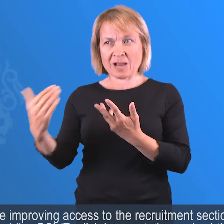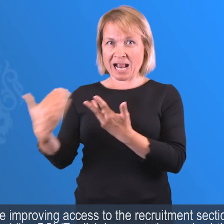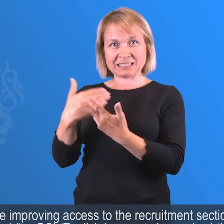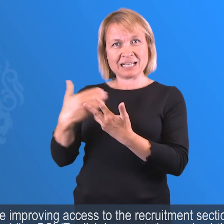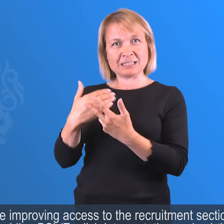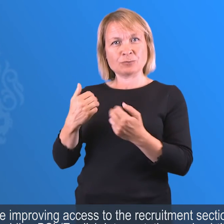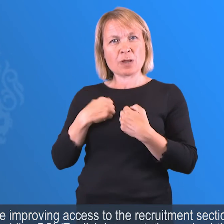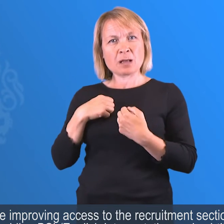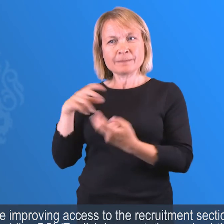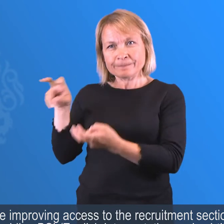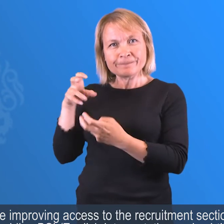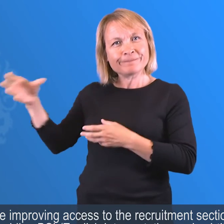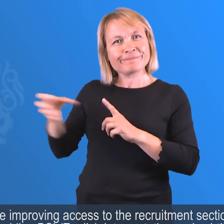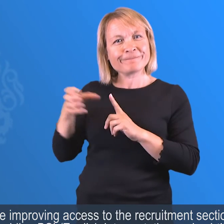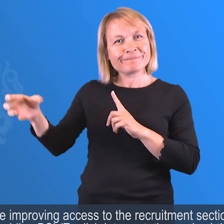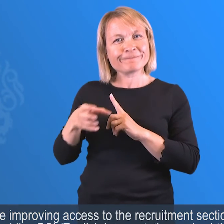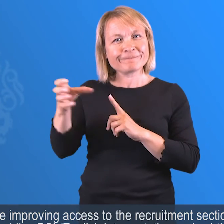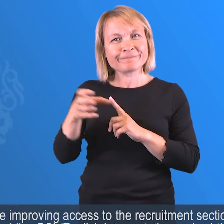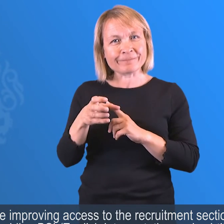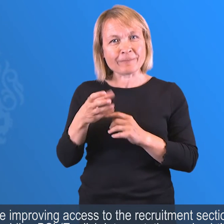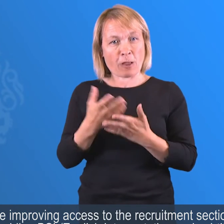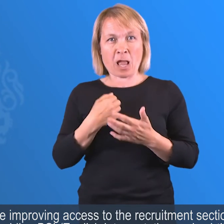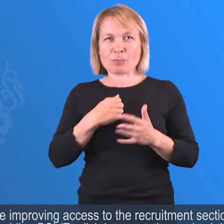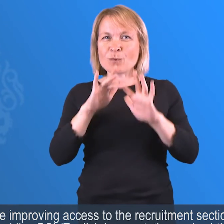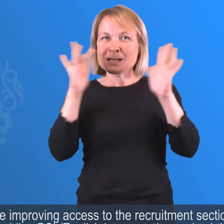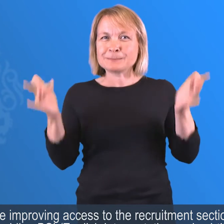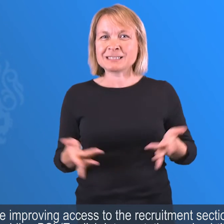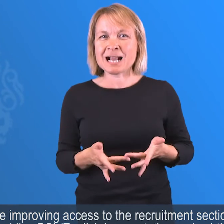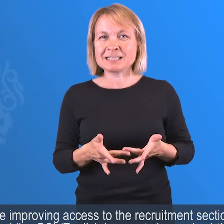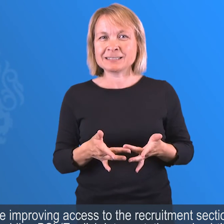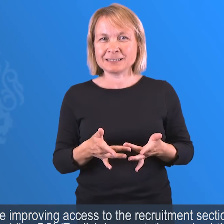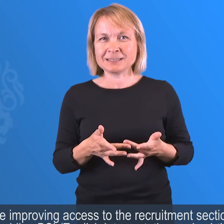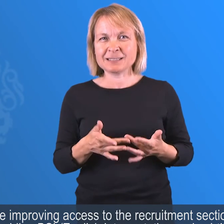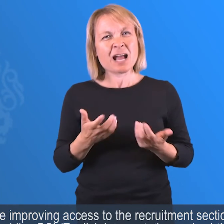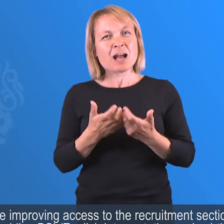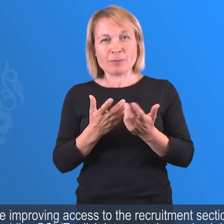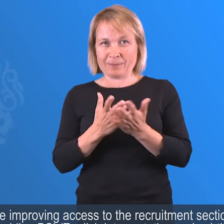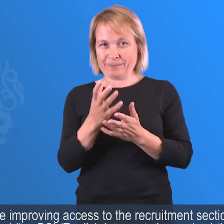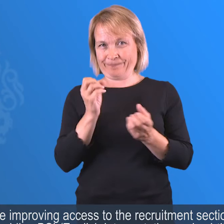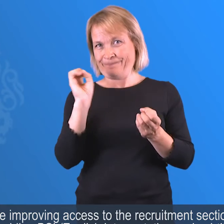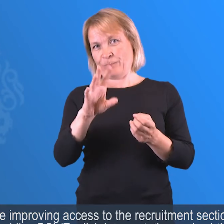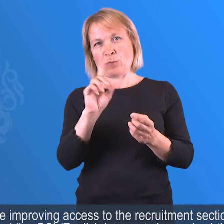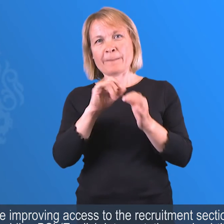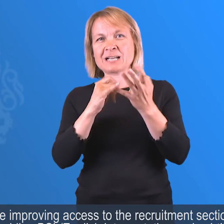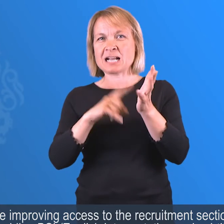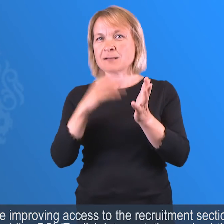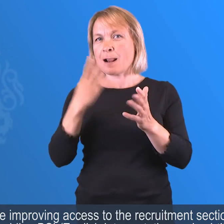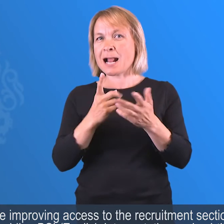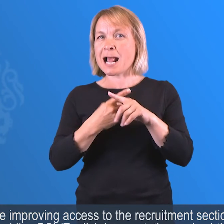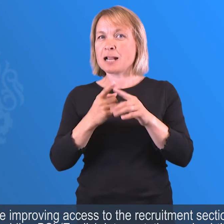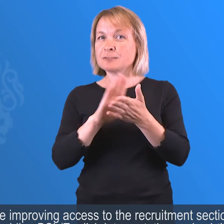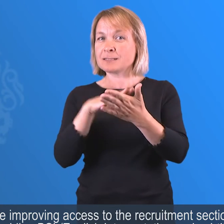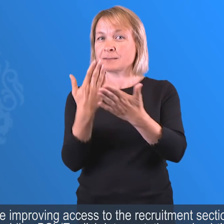We will also explore improving access to the recruitment section of our website by providing BSL and